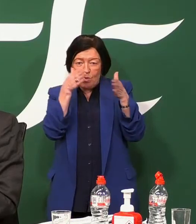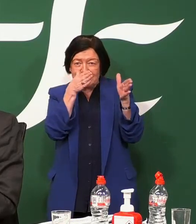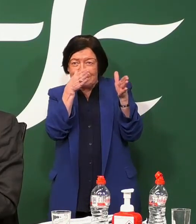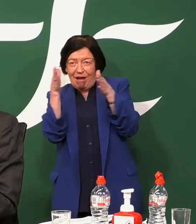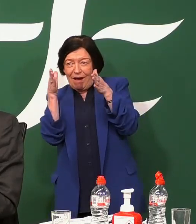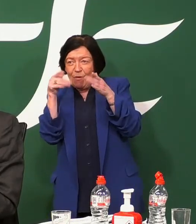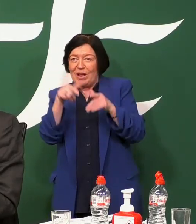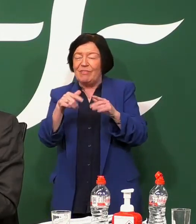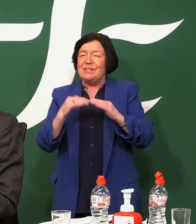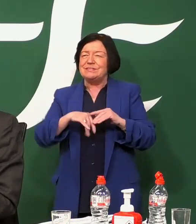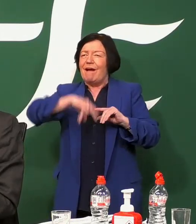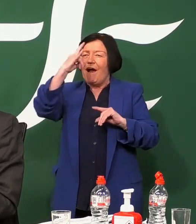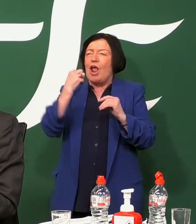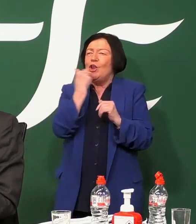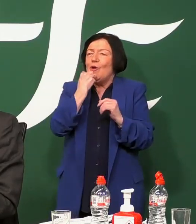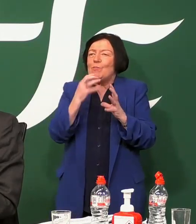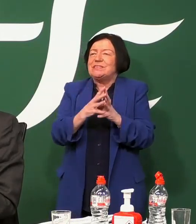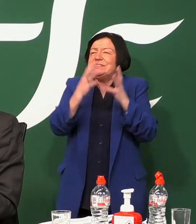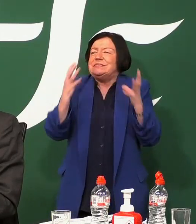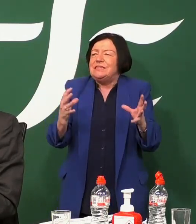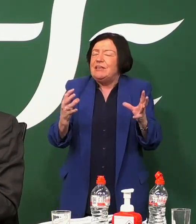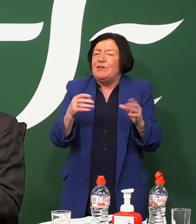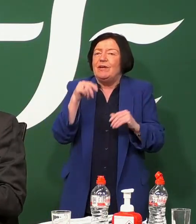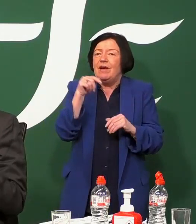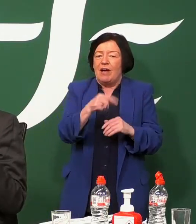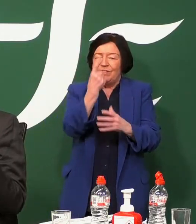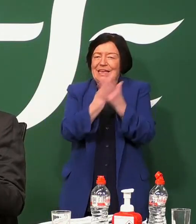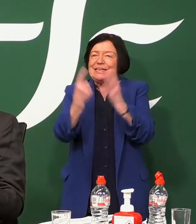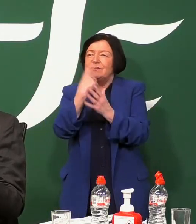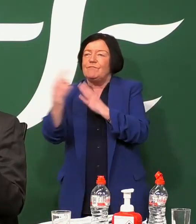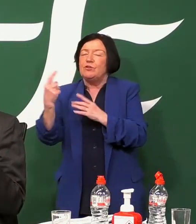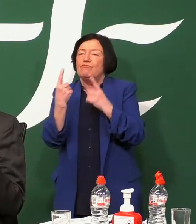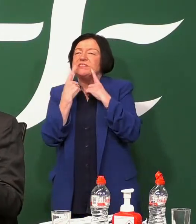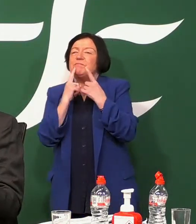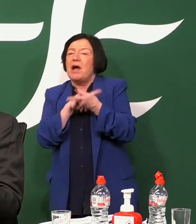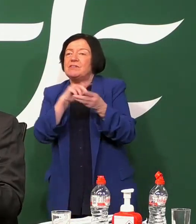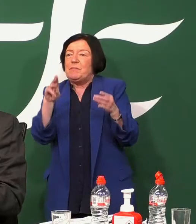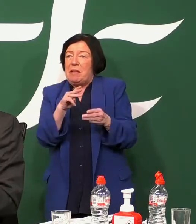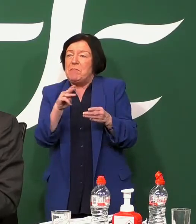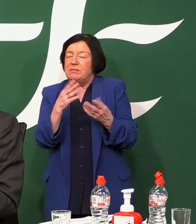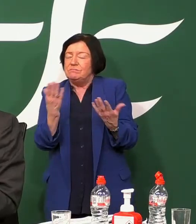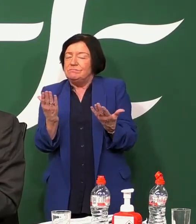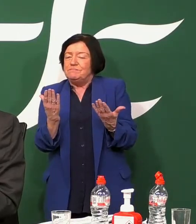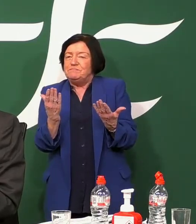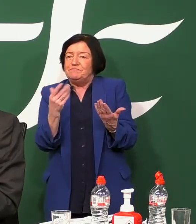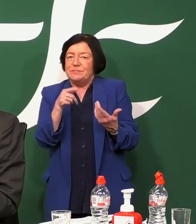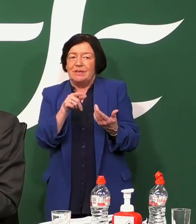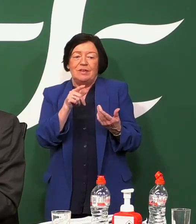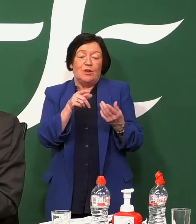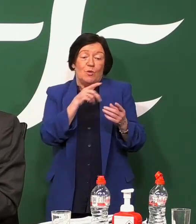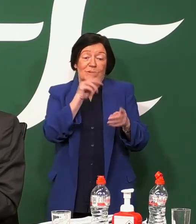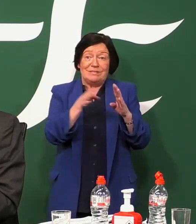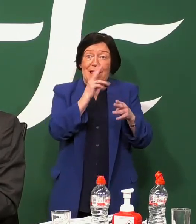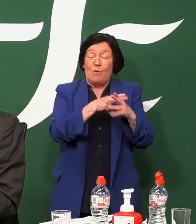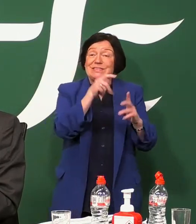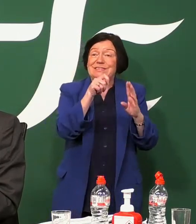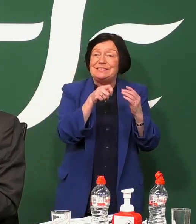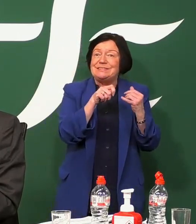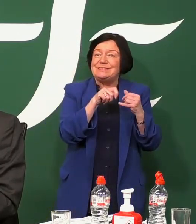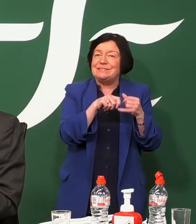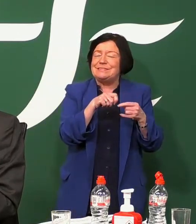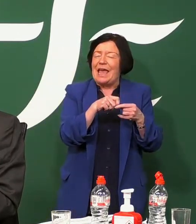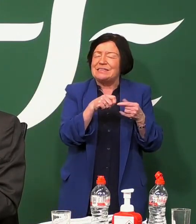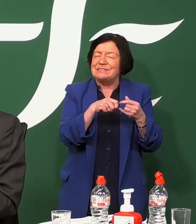level on that mitigation, on the individual responses that people must make with or without tests. The test is